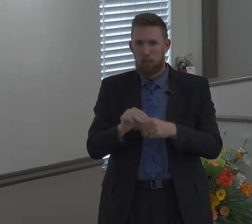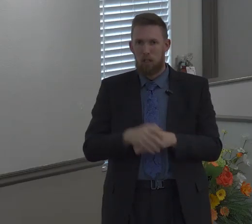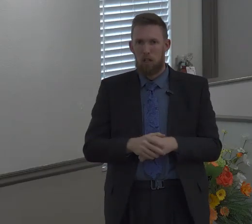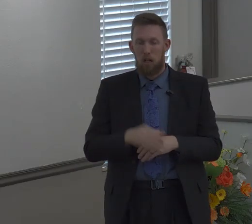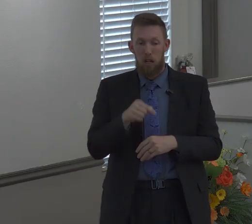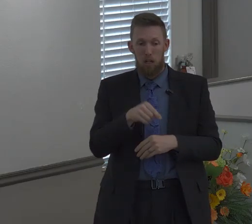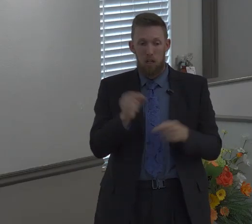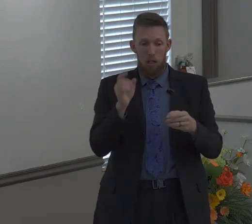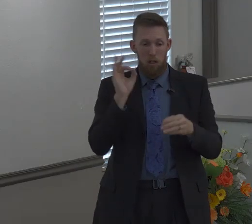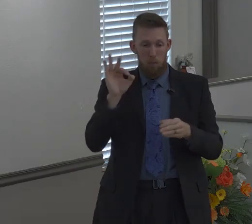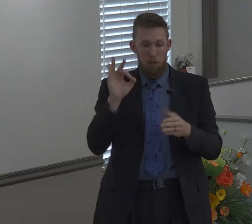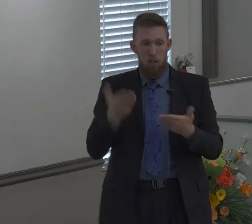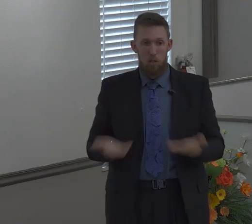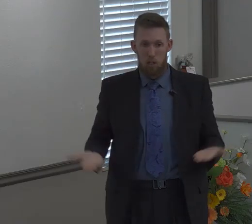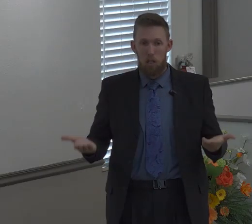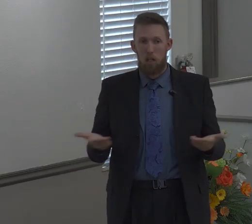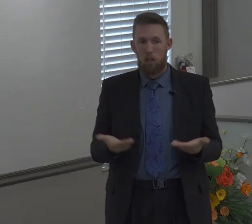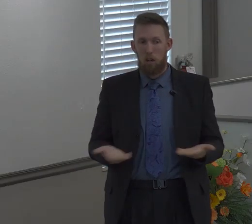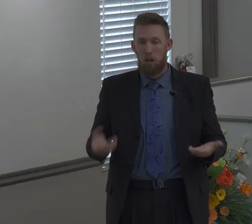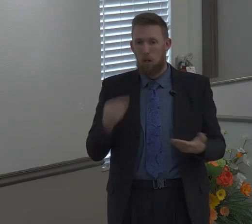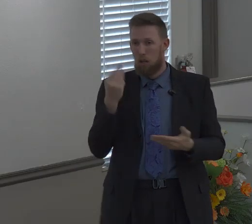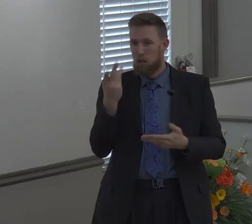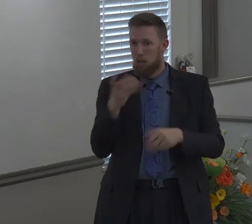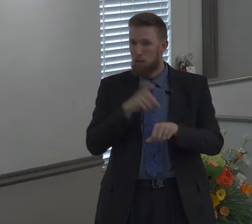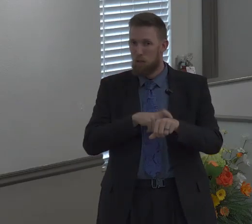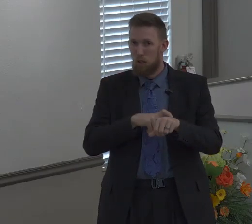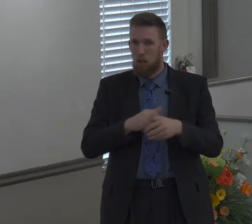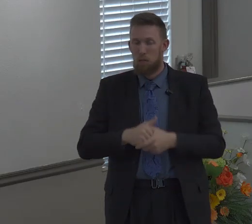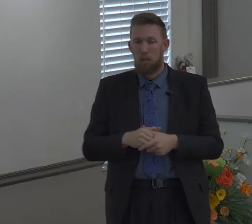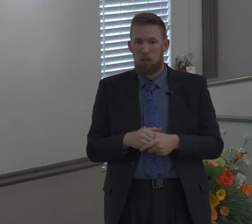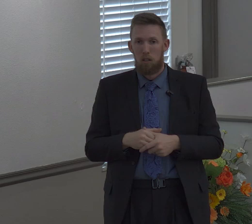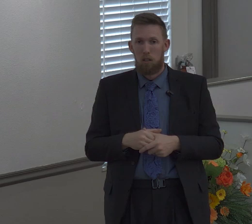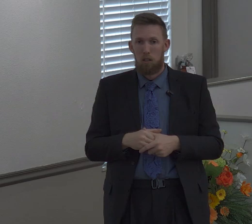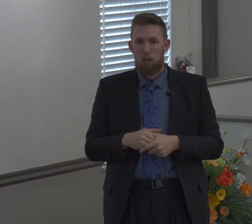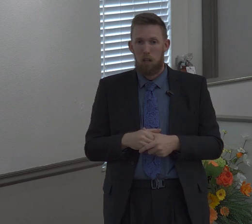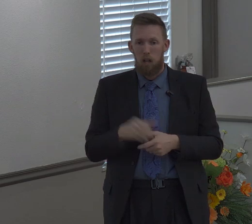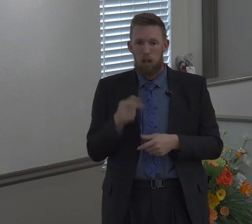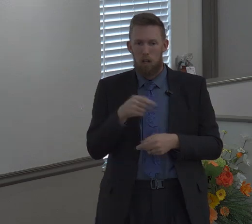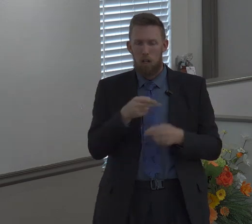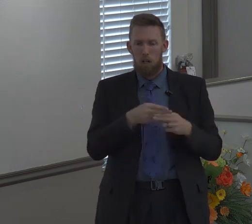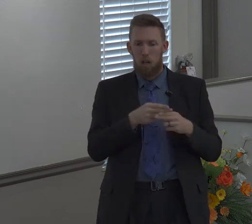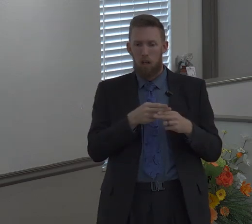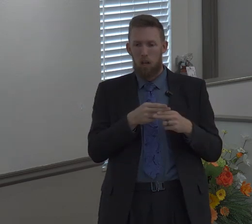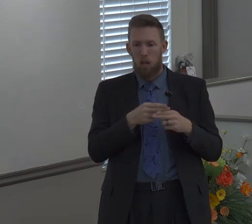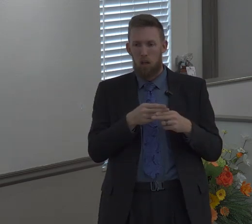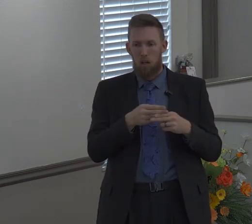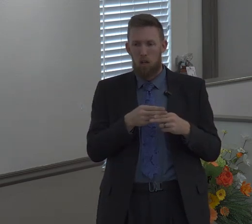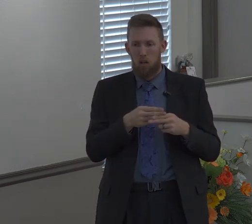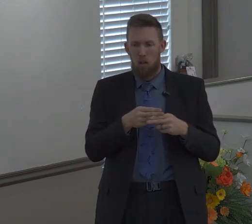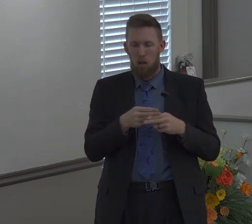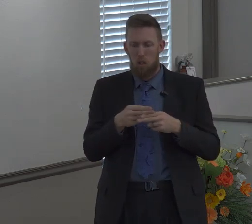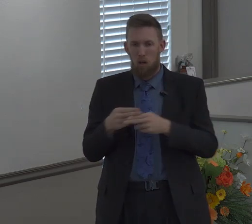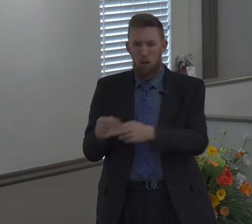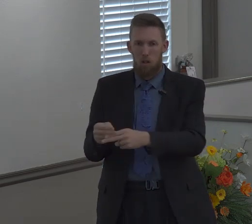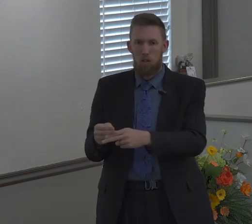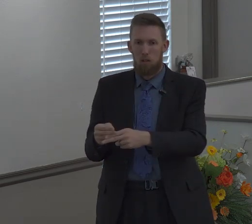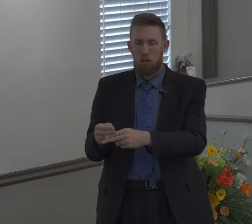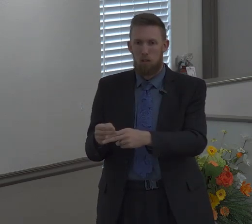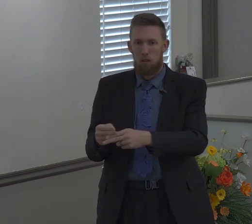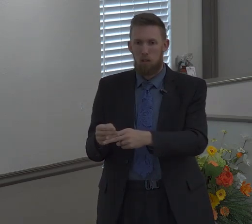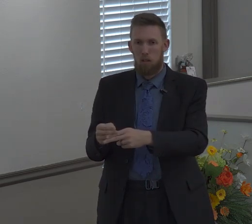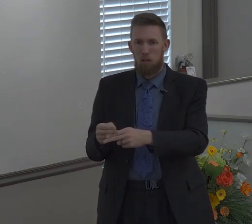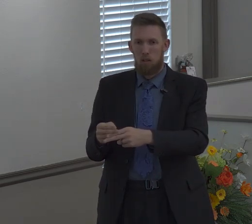I tell you, he preached in this pulpit many times, and he called, prior to his death, he called